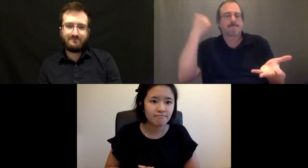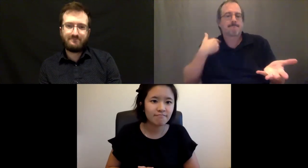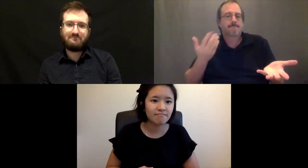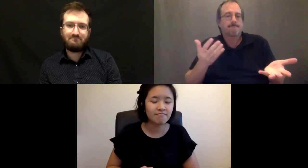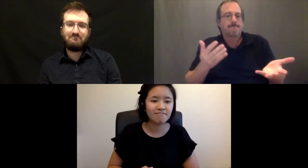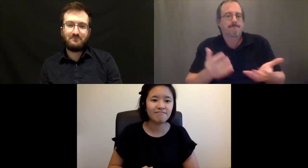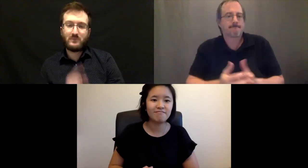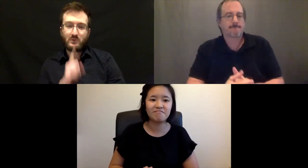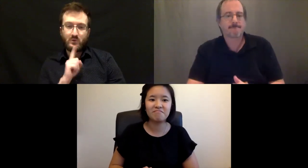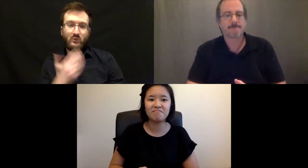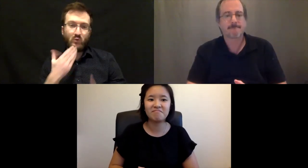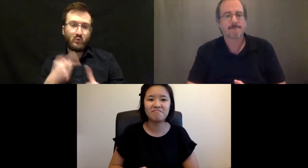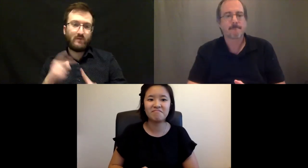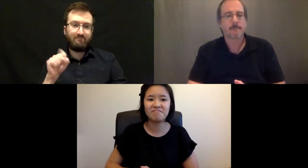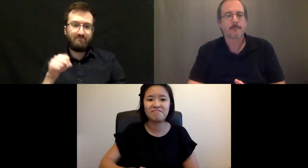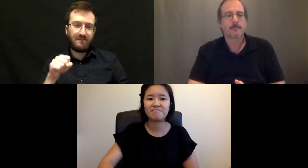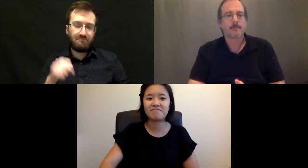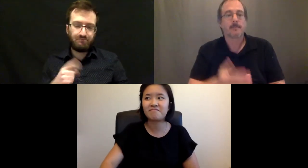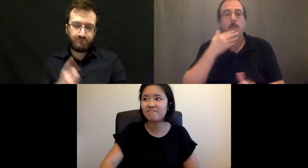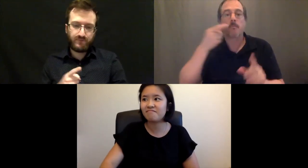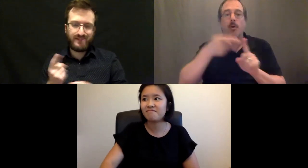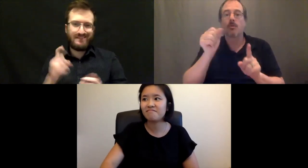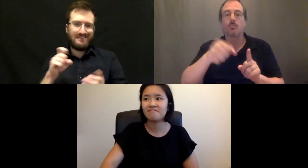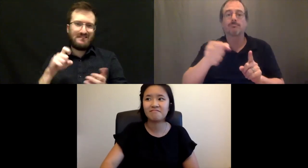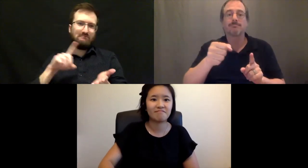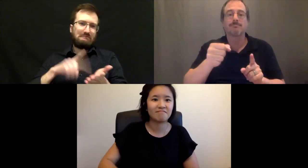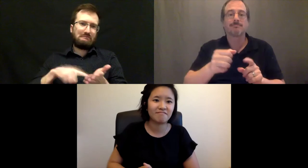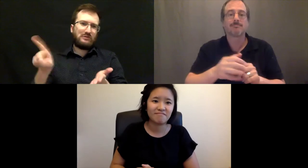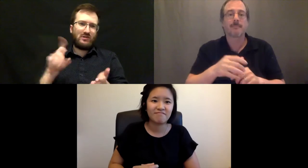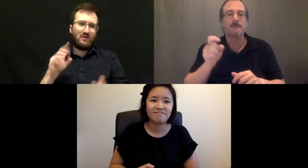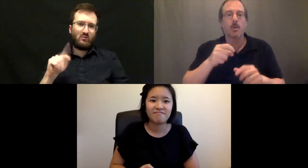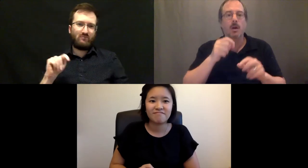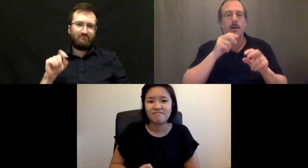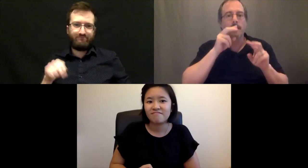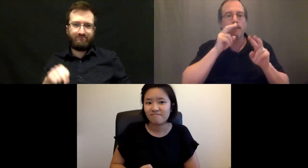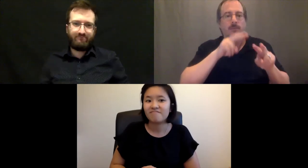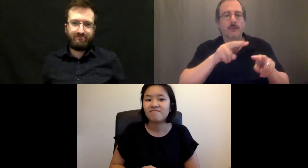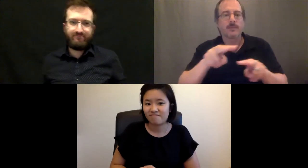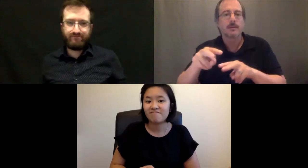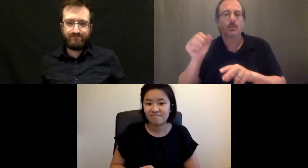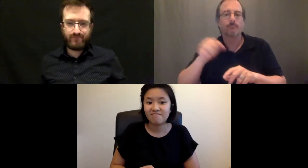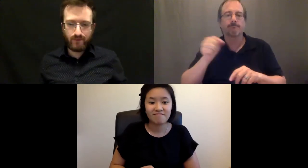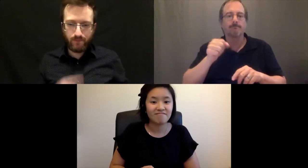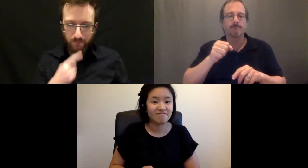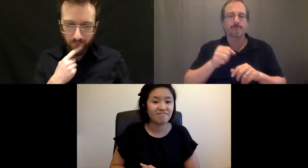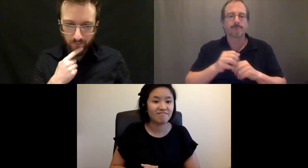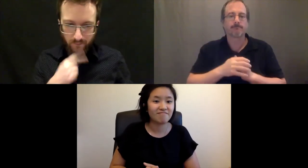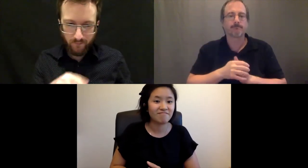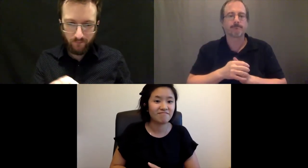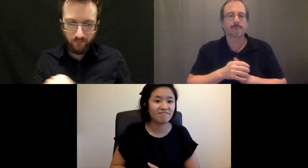in the mainstream education system who yes. aren't being reached out to. Yes, that's a good point.